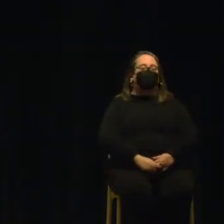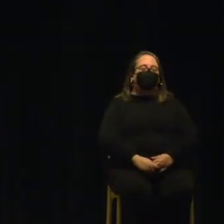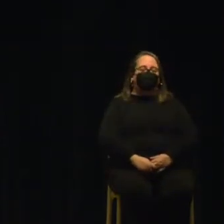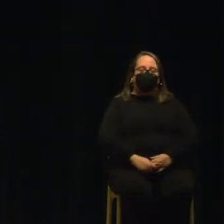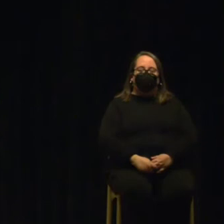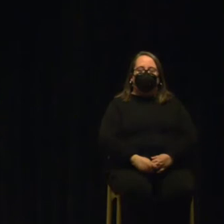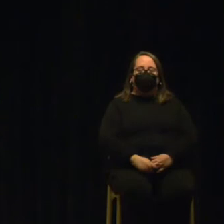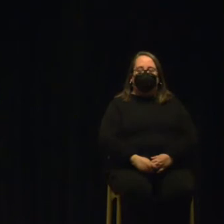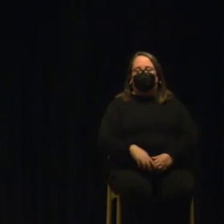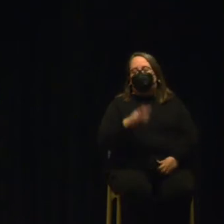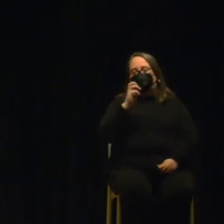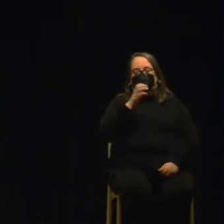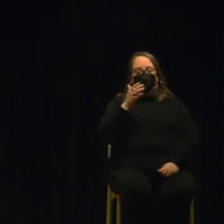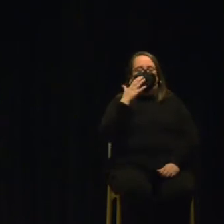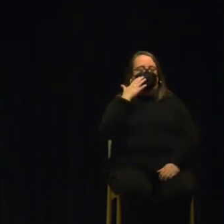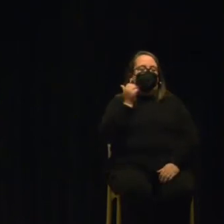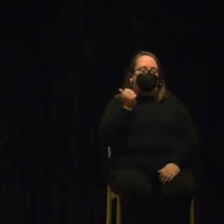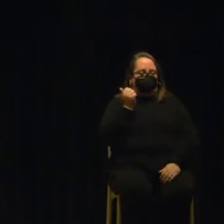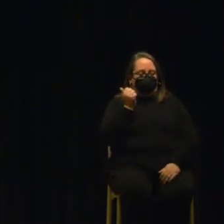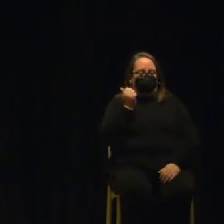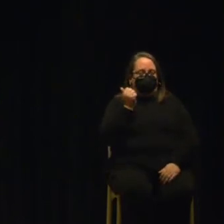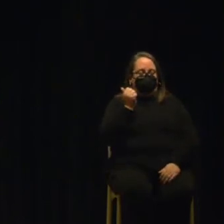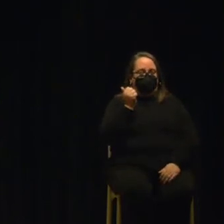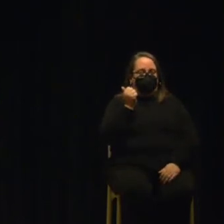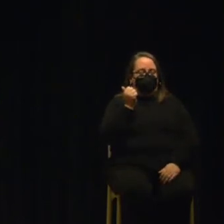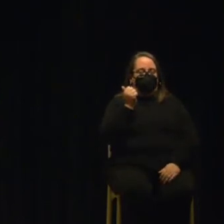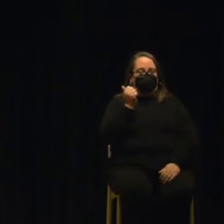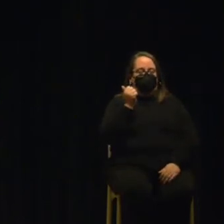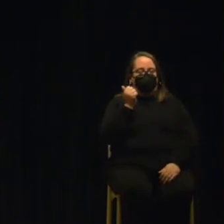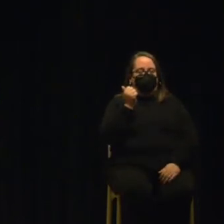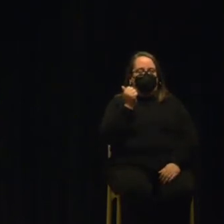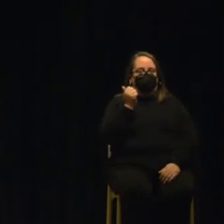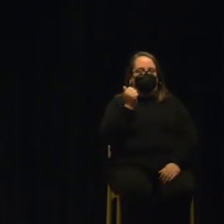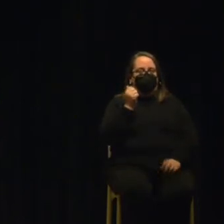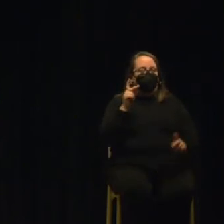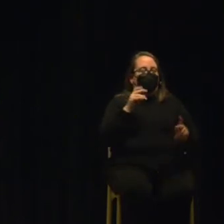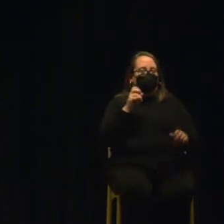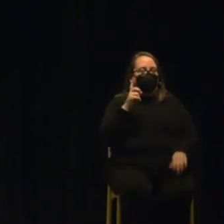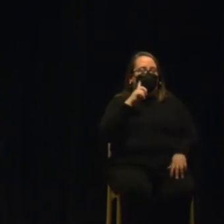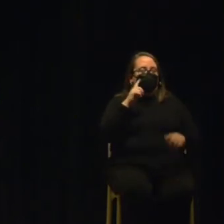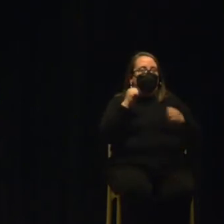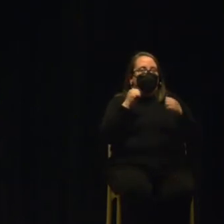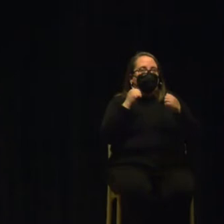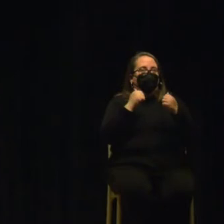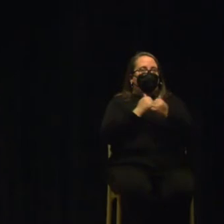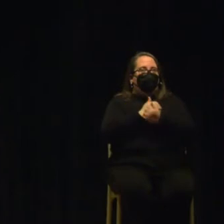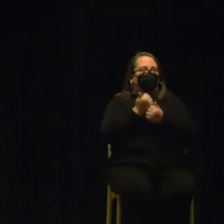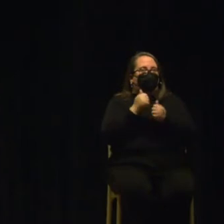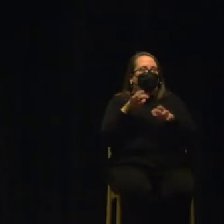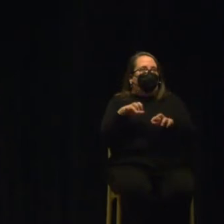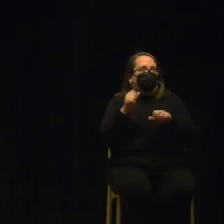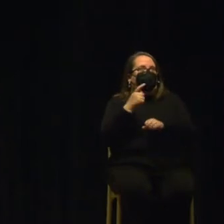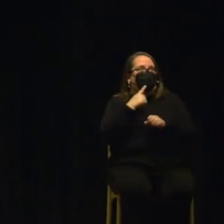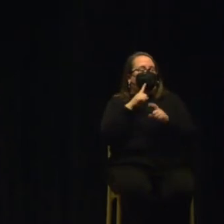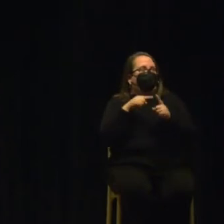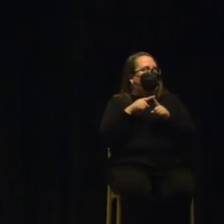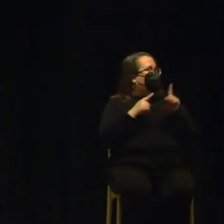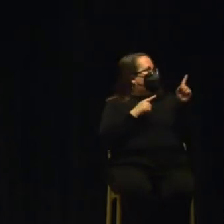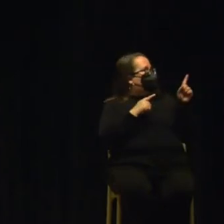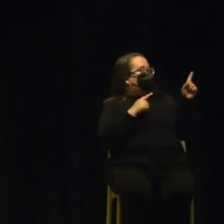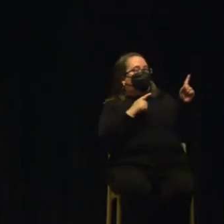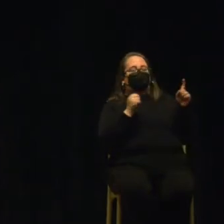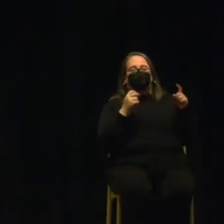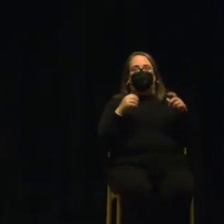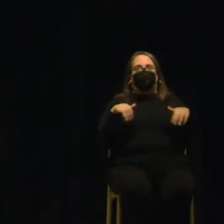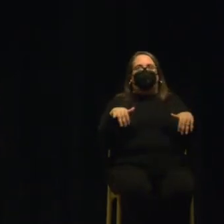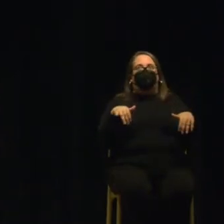It's always such a weird thing because before, no one can hear anything that any host says when you're backstage. And